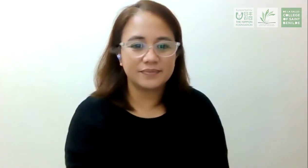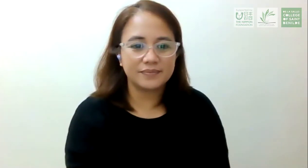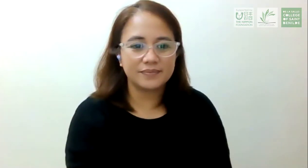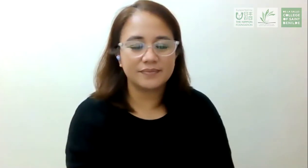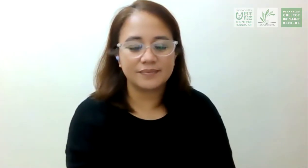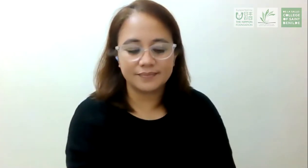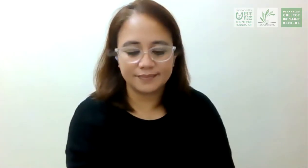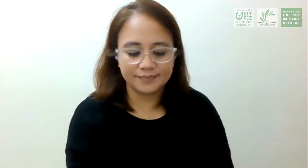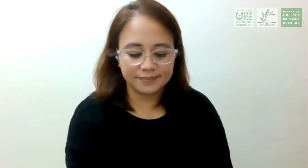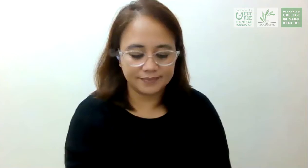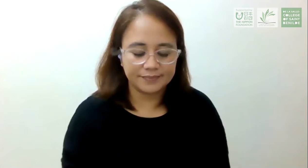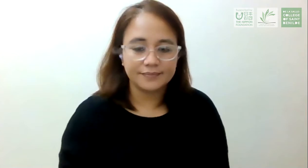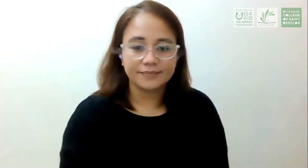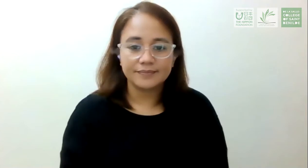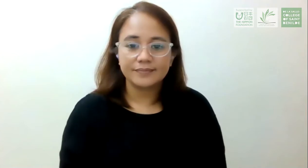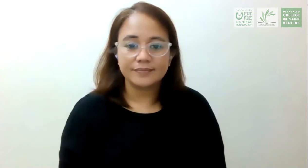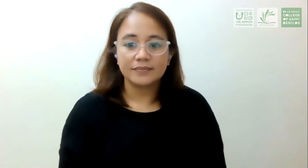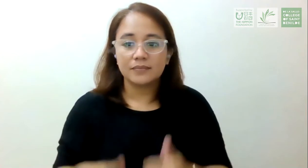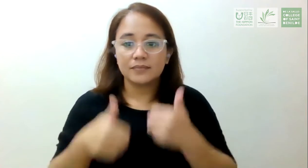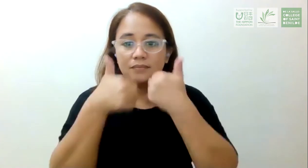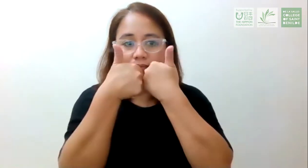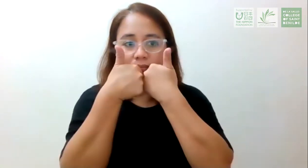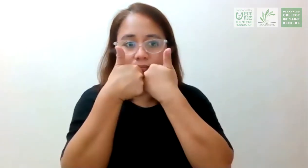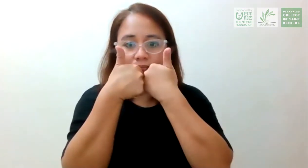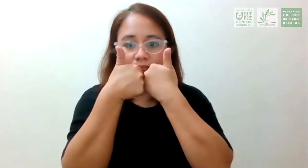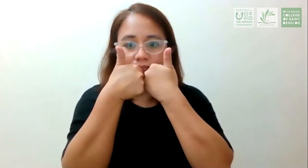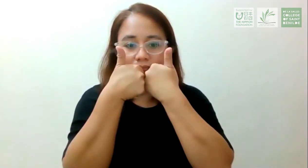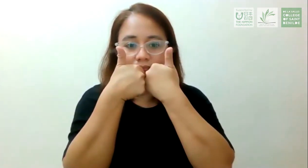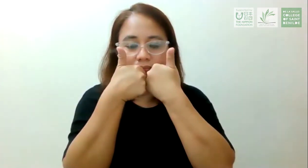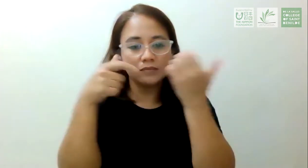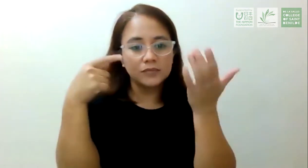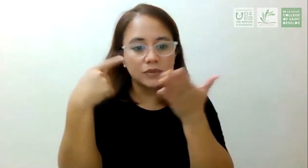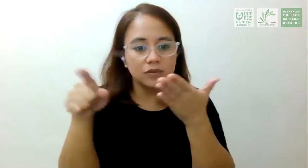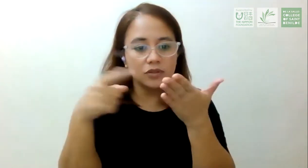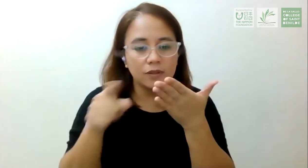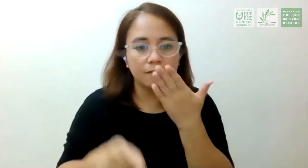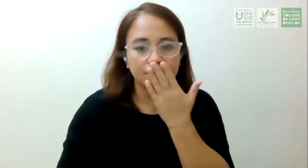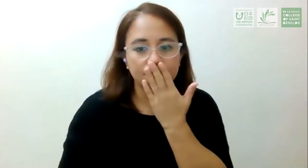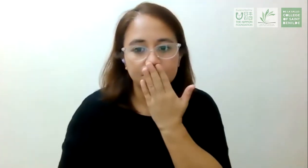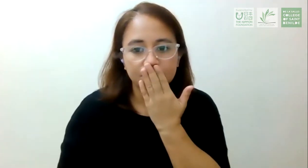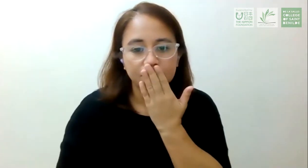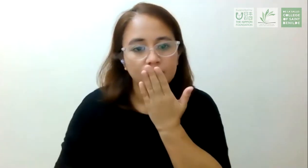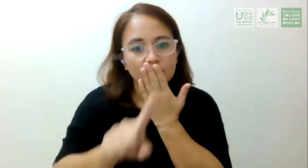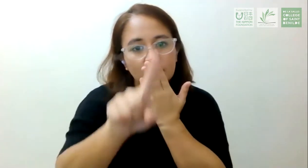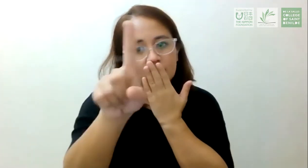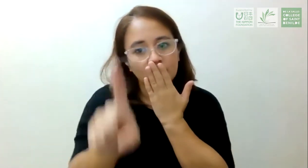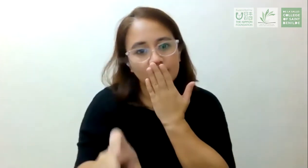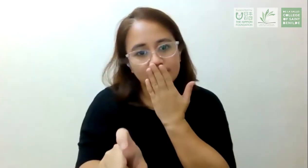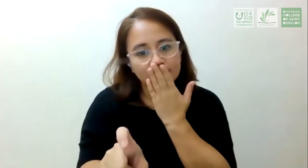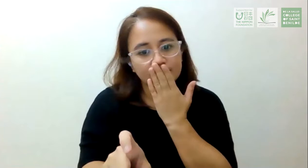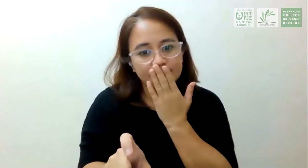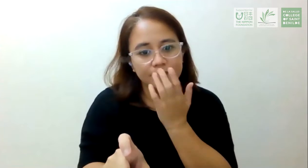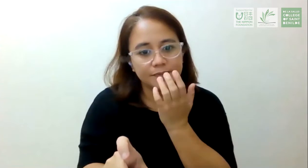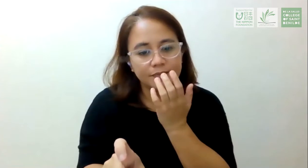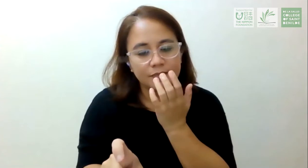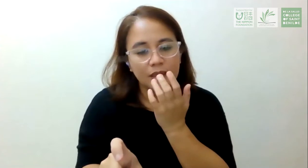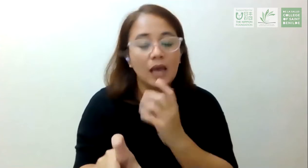So, okay, let's look at then question, test number